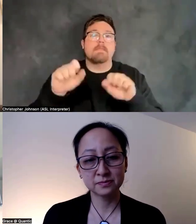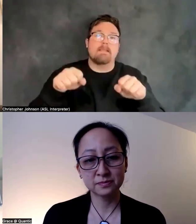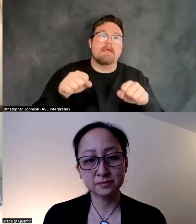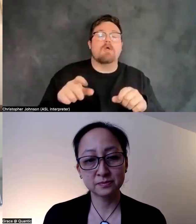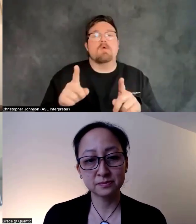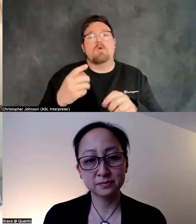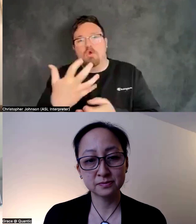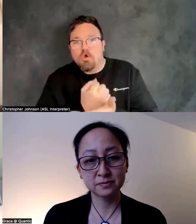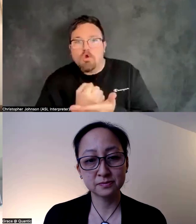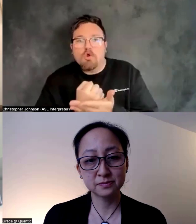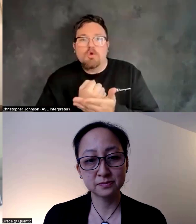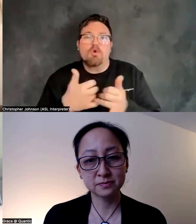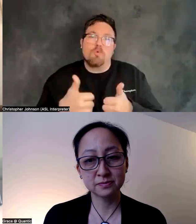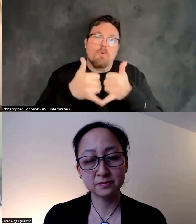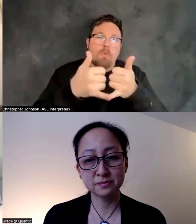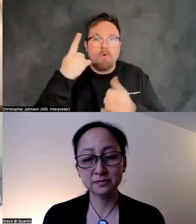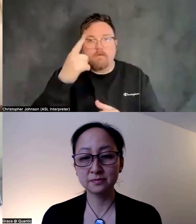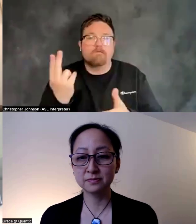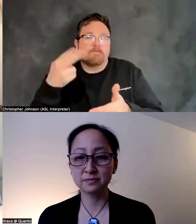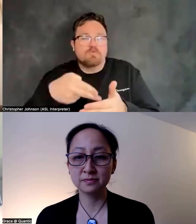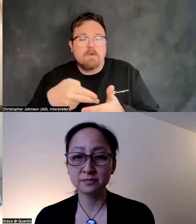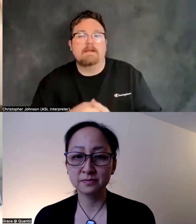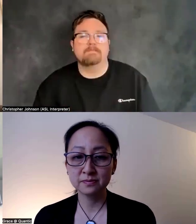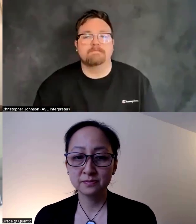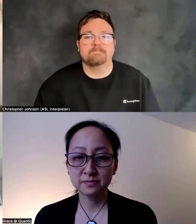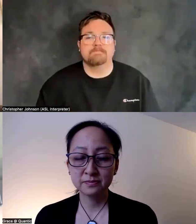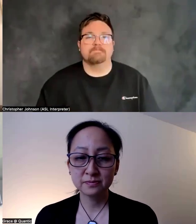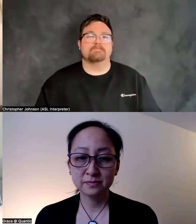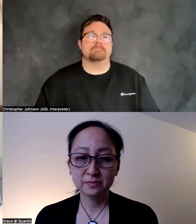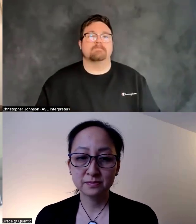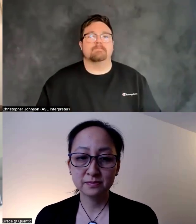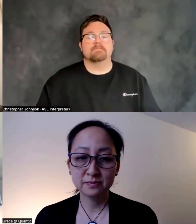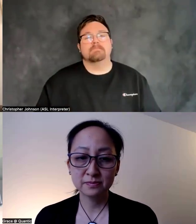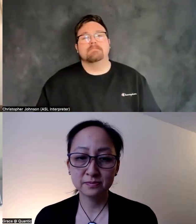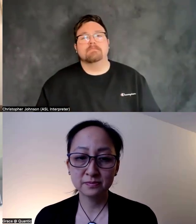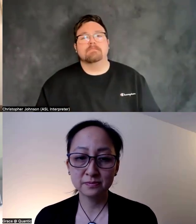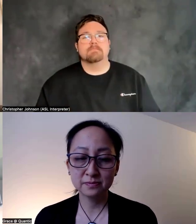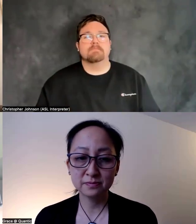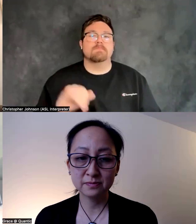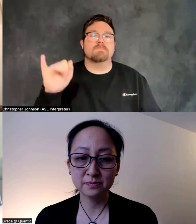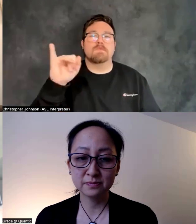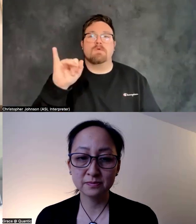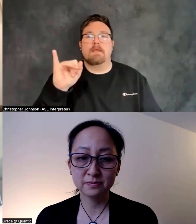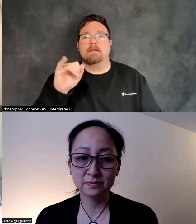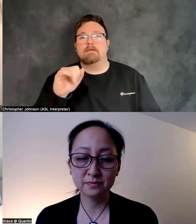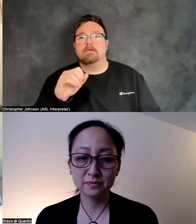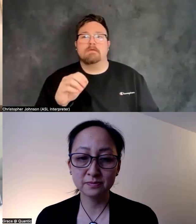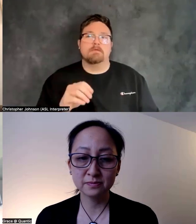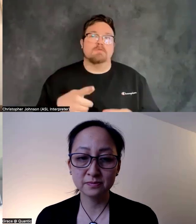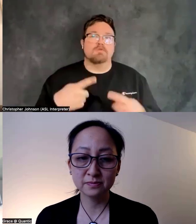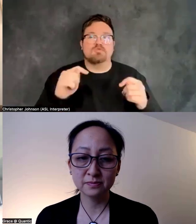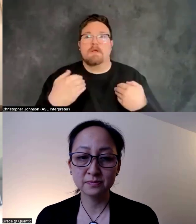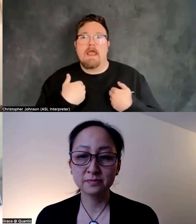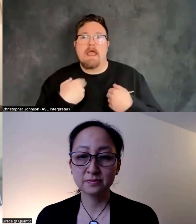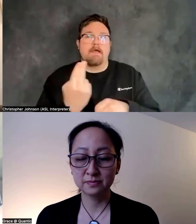for participating in the platform. So much like, as Hamish said, moving towards a user-owned or a community-owned